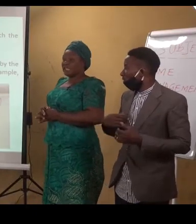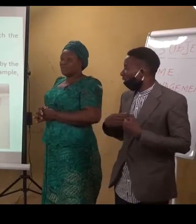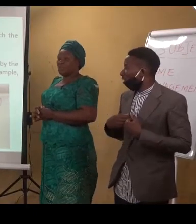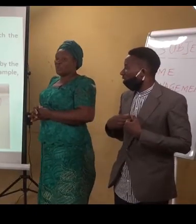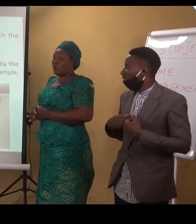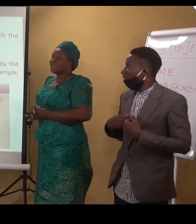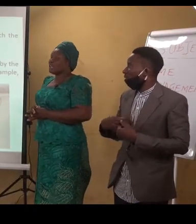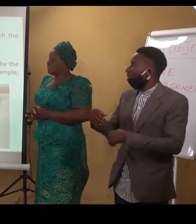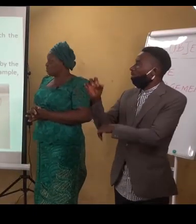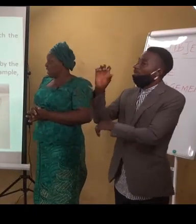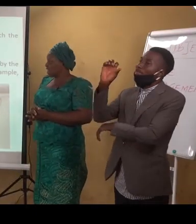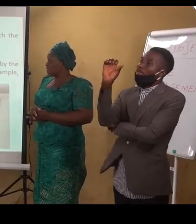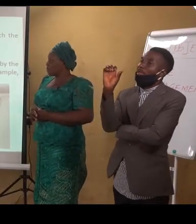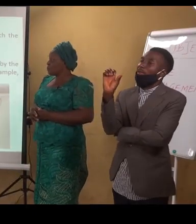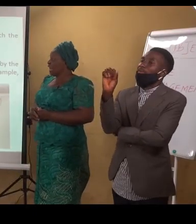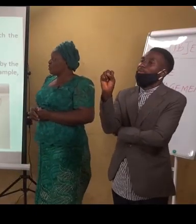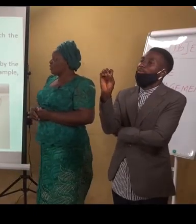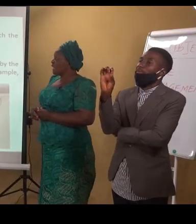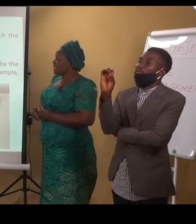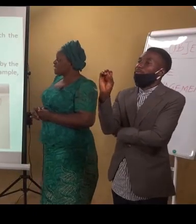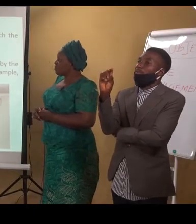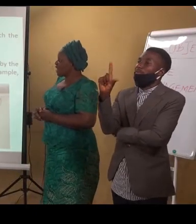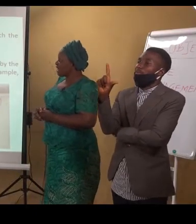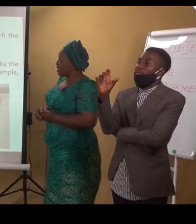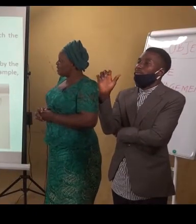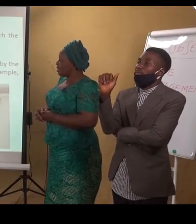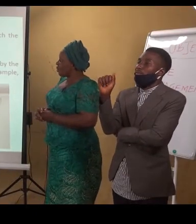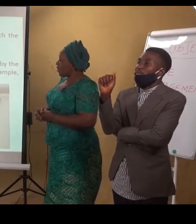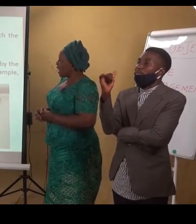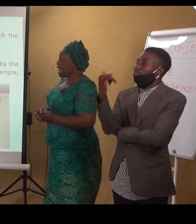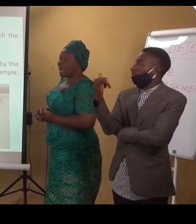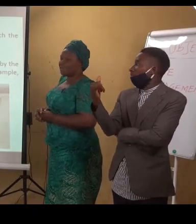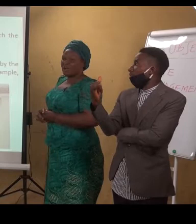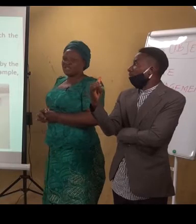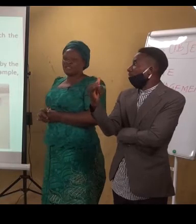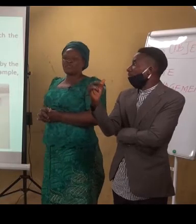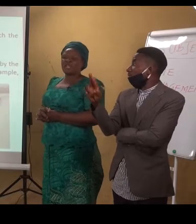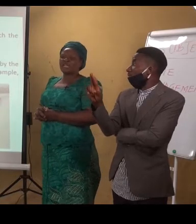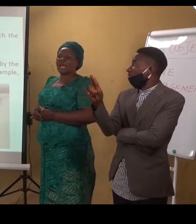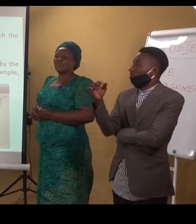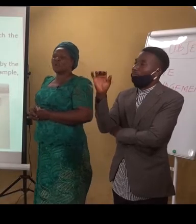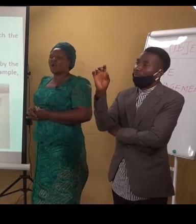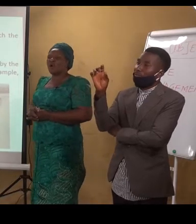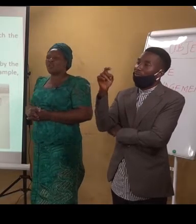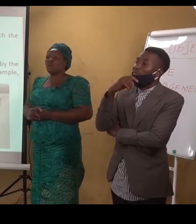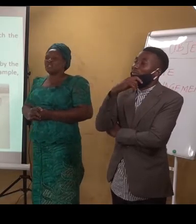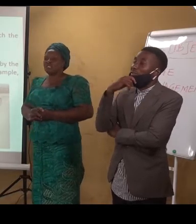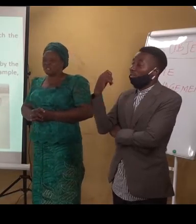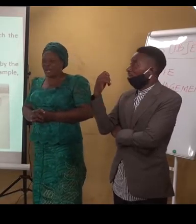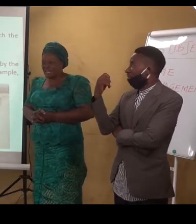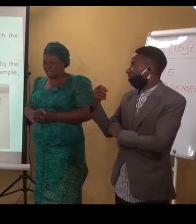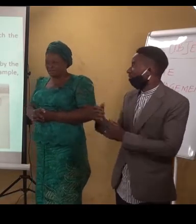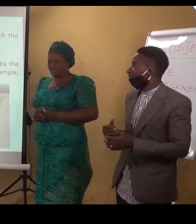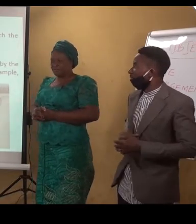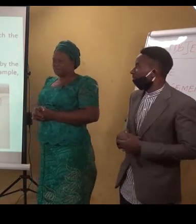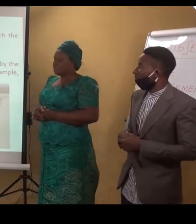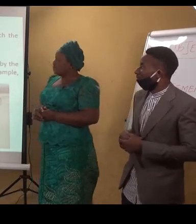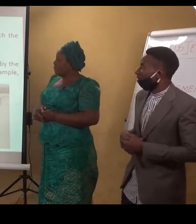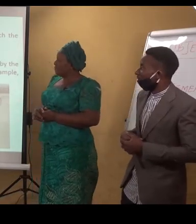it is said to be what? Dried. And under this drying, we have different types of